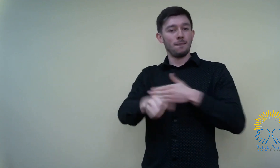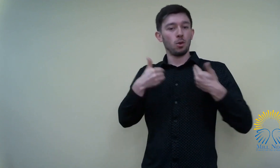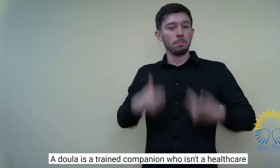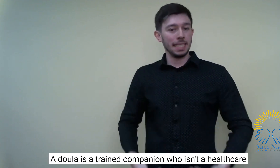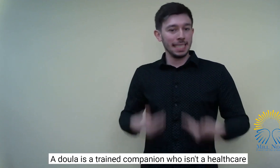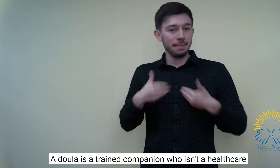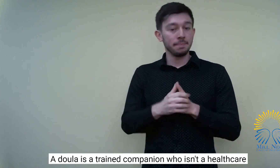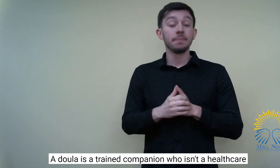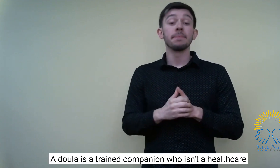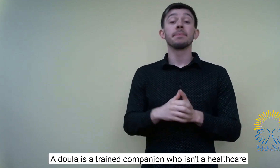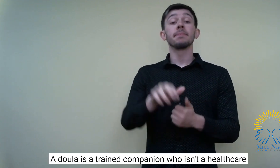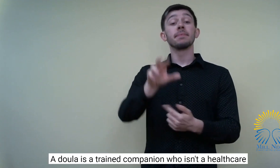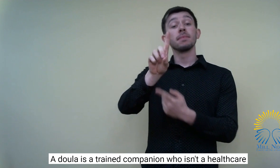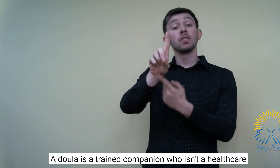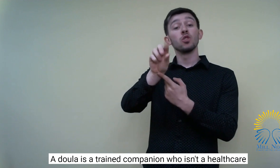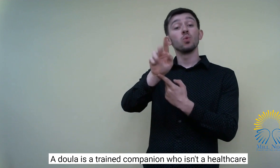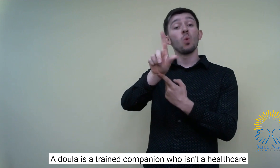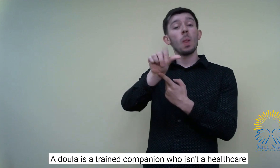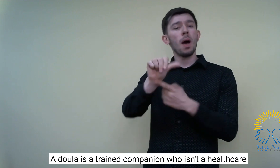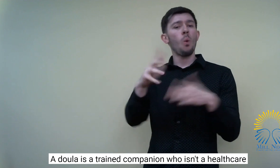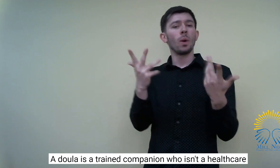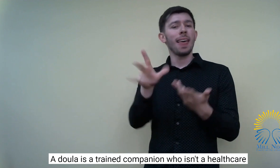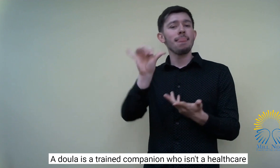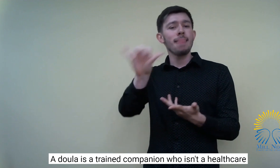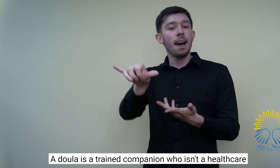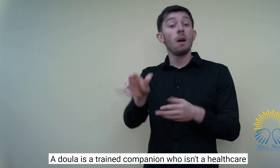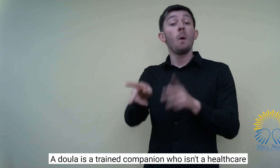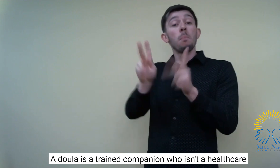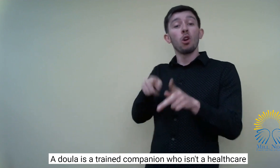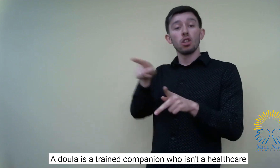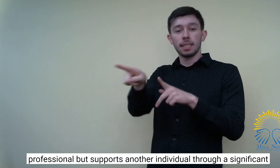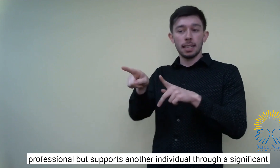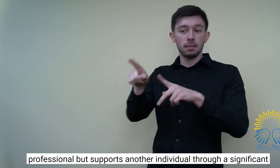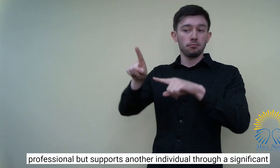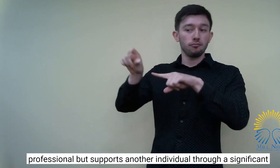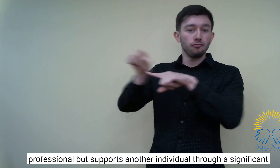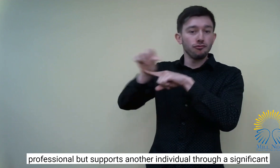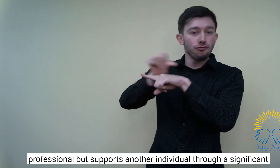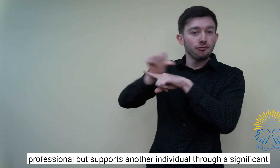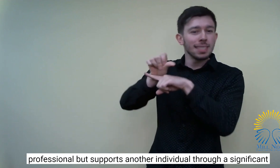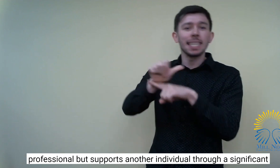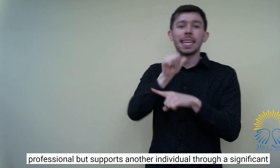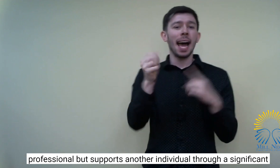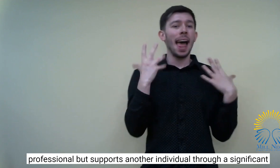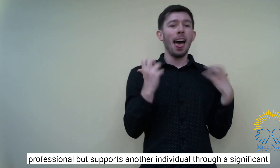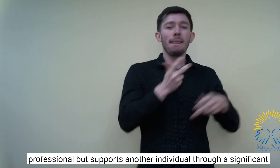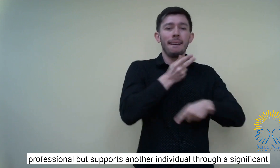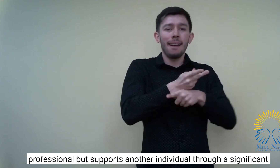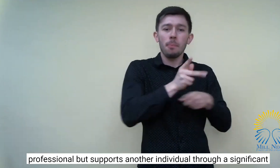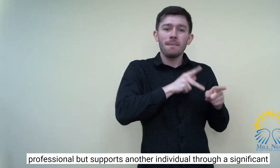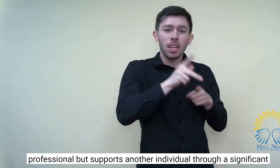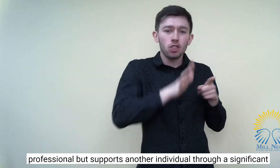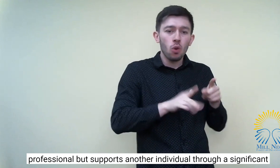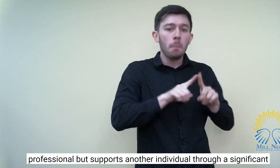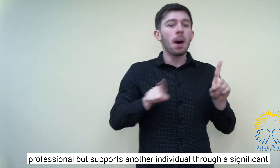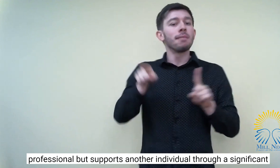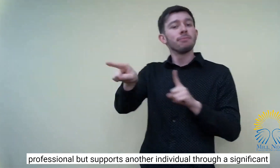A doula is a trained companion who isn't a healthcare professional, but supports another individual through a